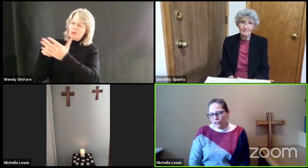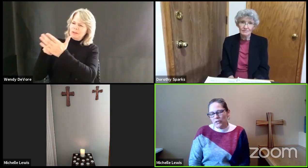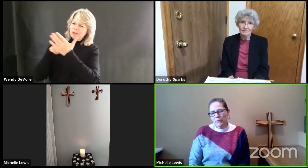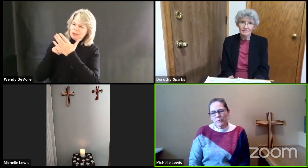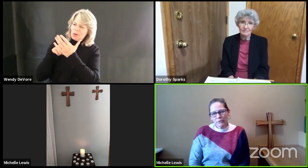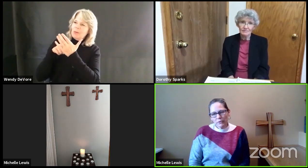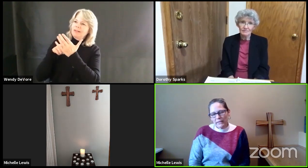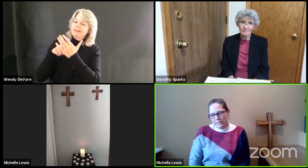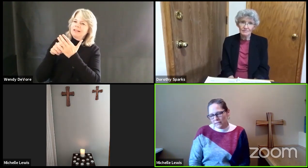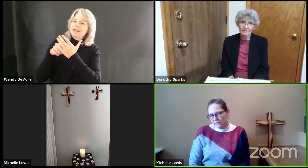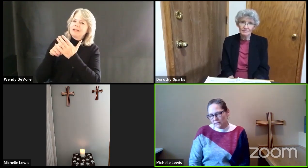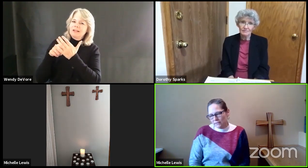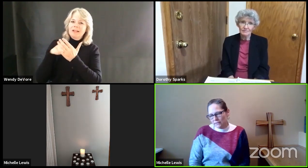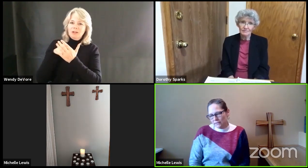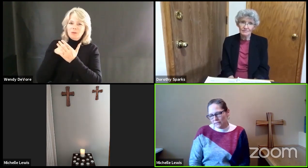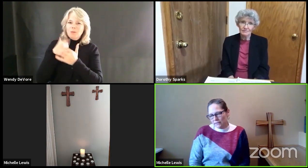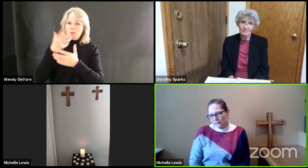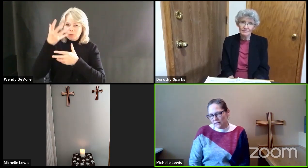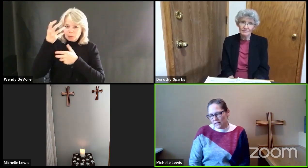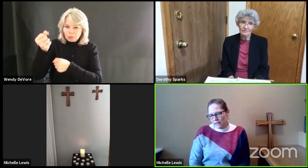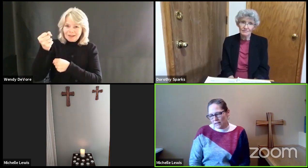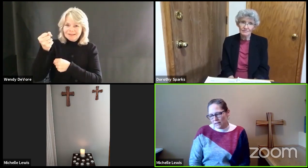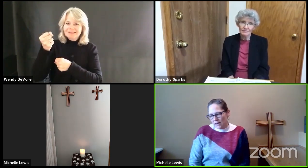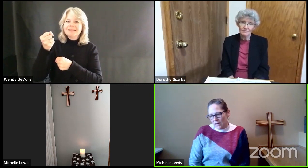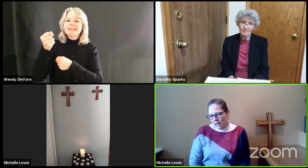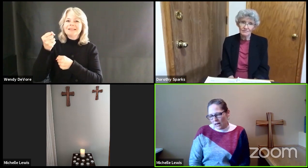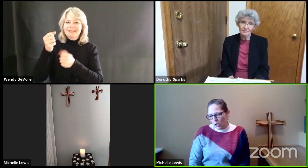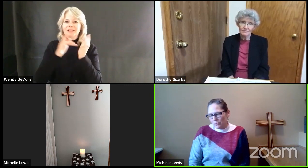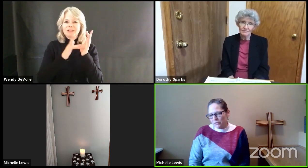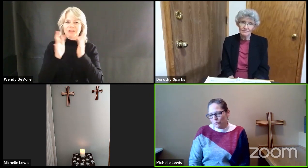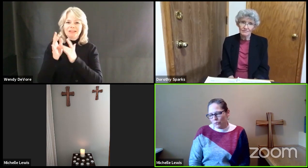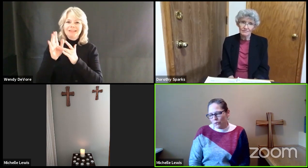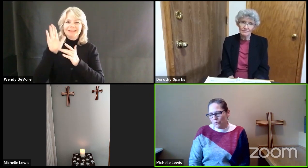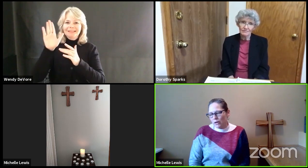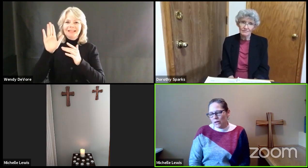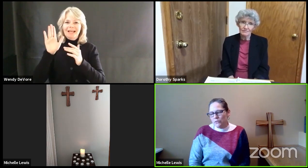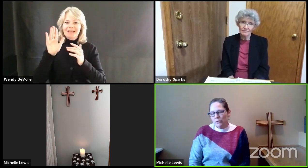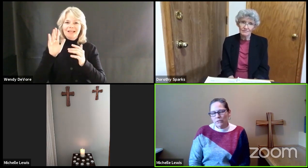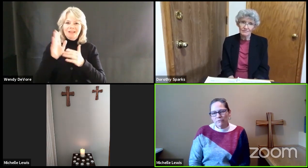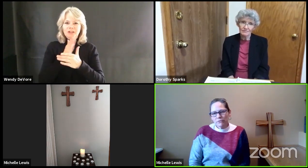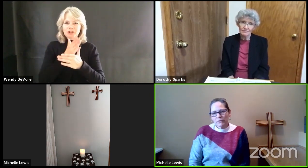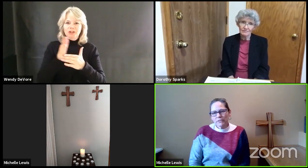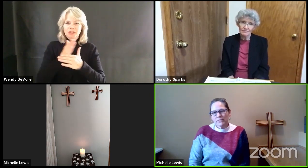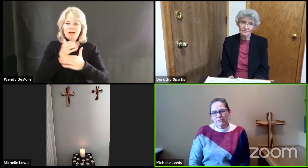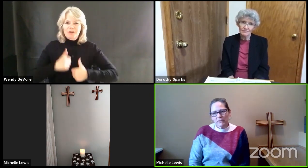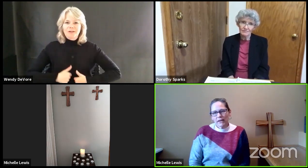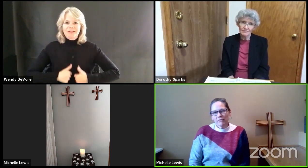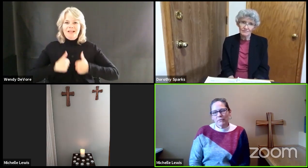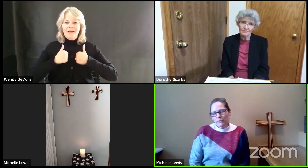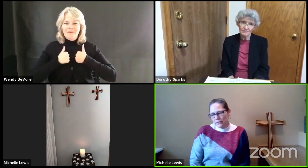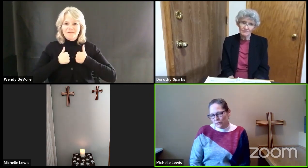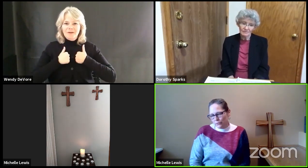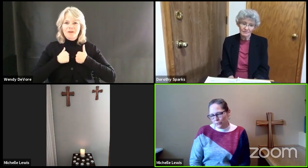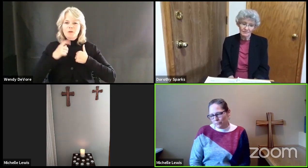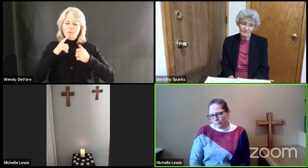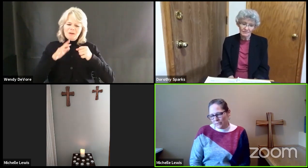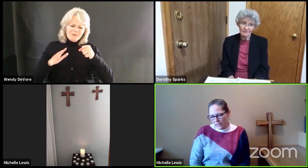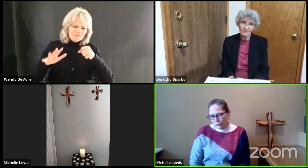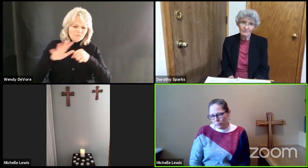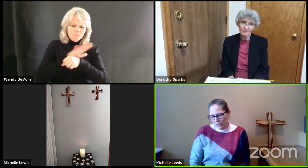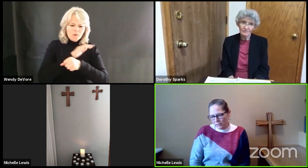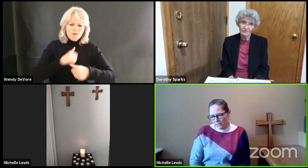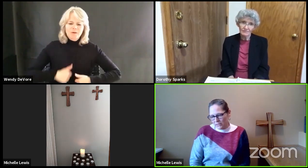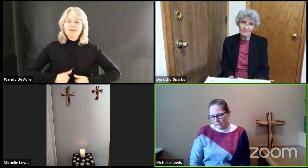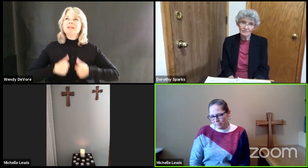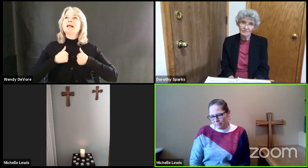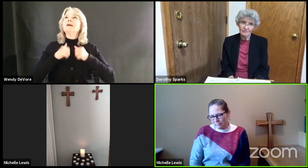we share with Christ. Help us grow toward the fullness of life with you that